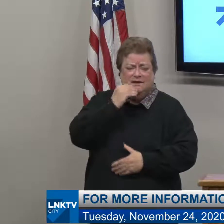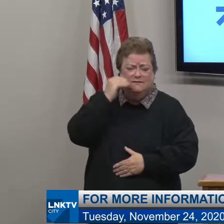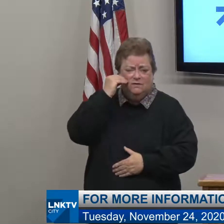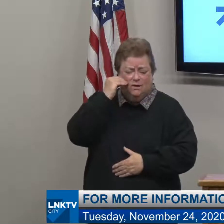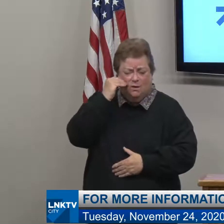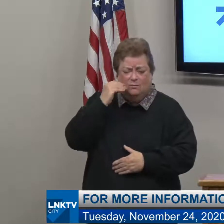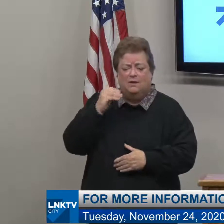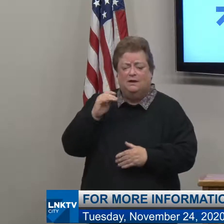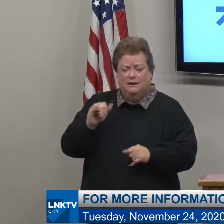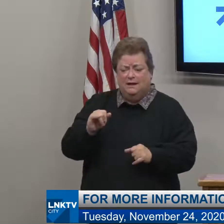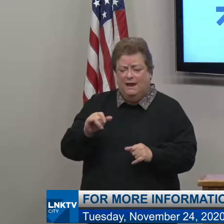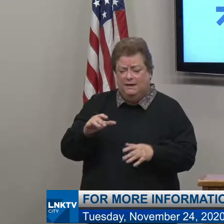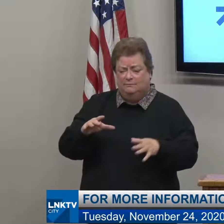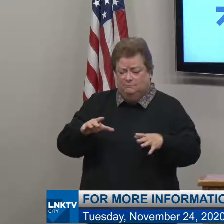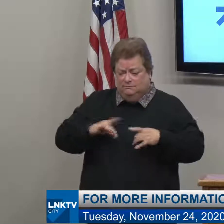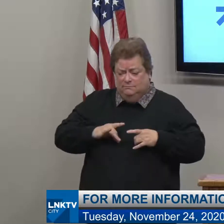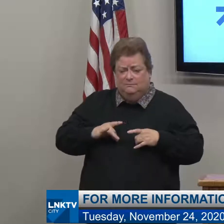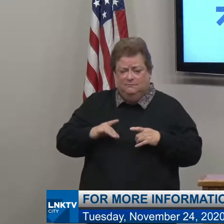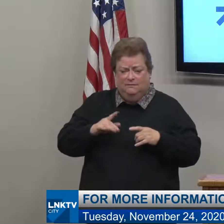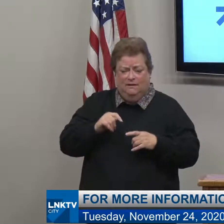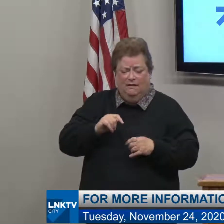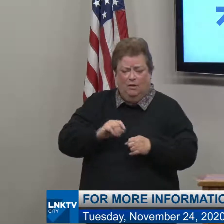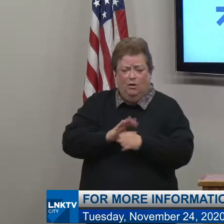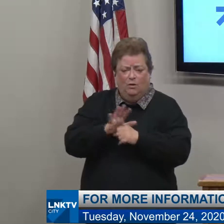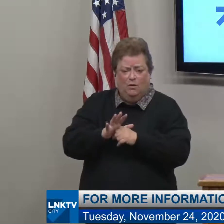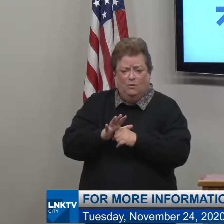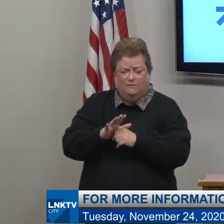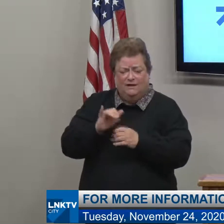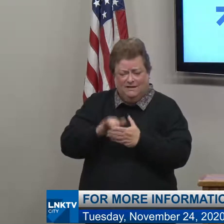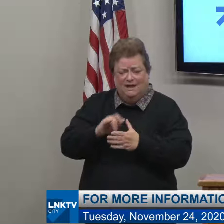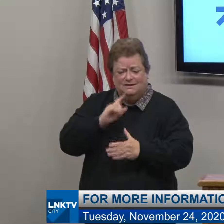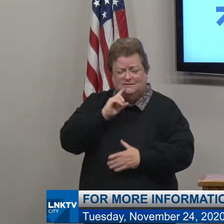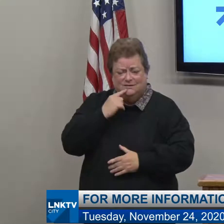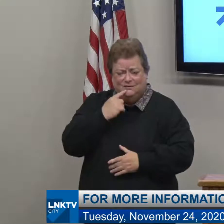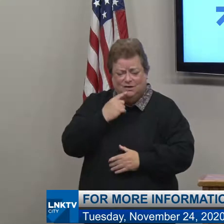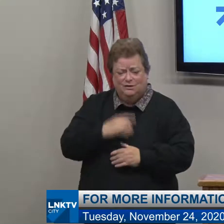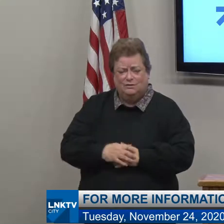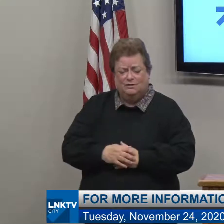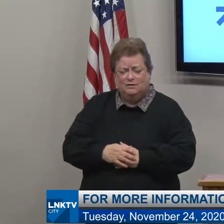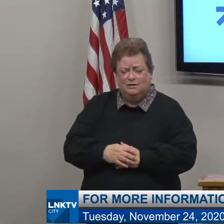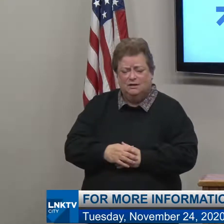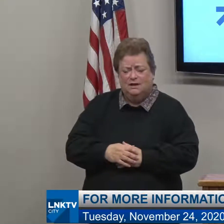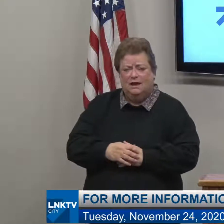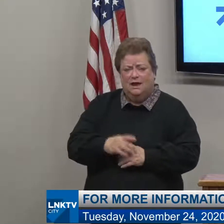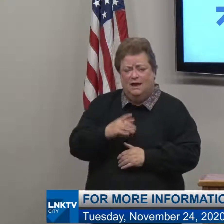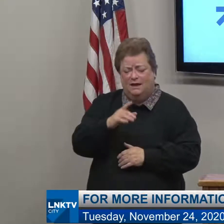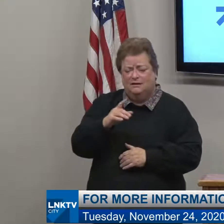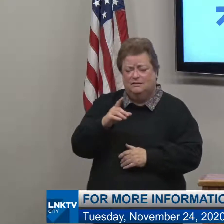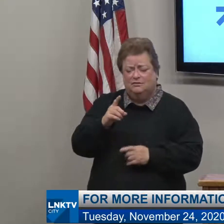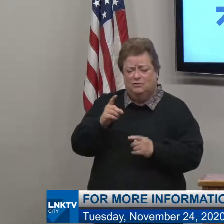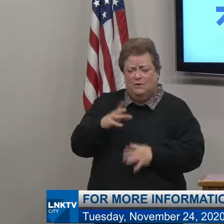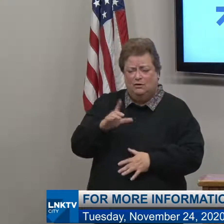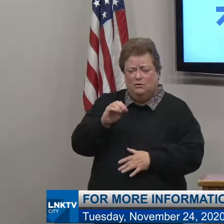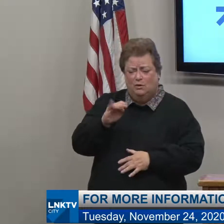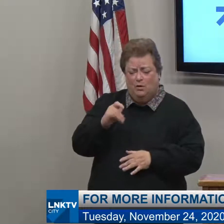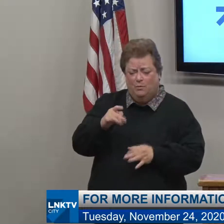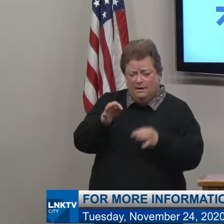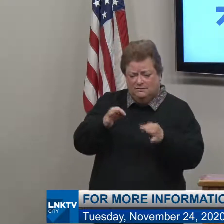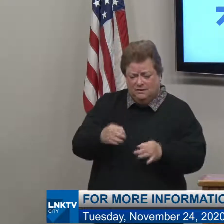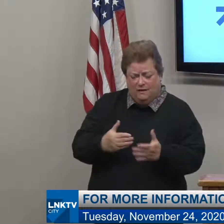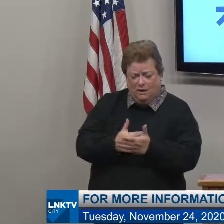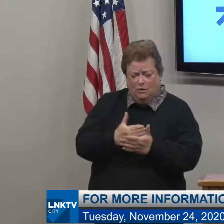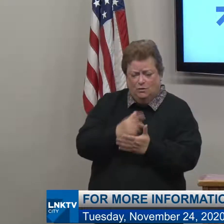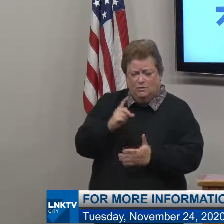for transmission is severe. And the measures that Director Lopez announced today, the underlying principle of these